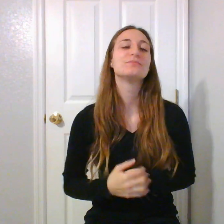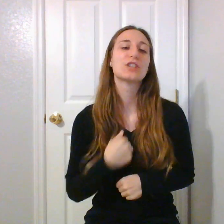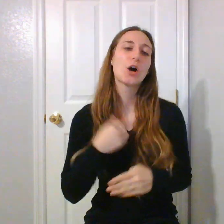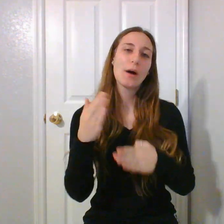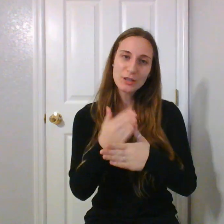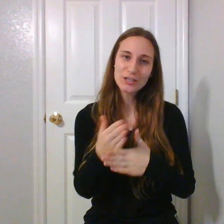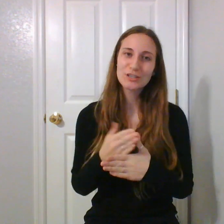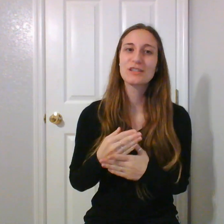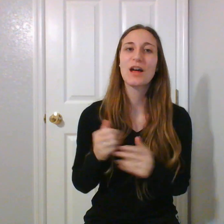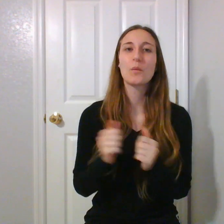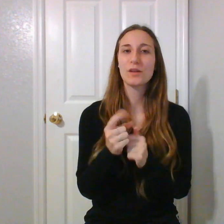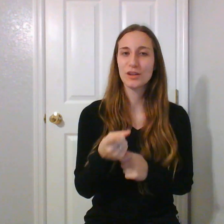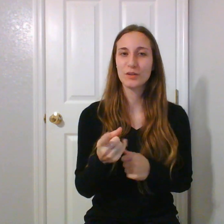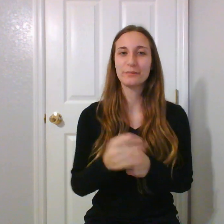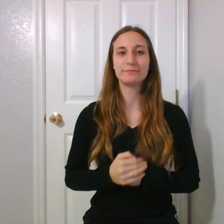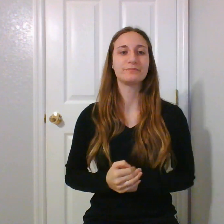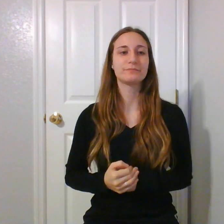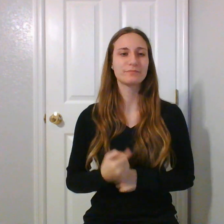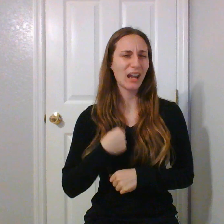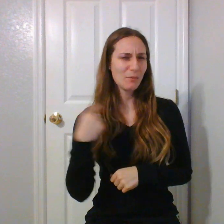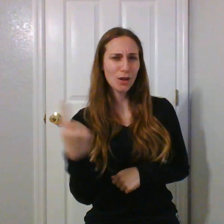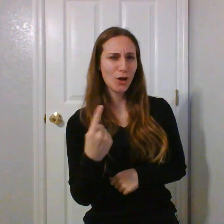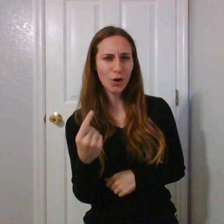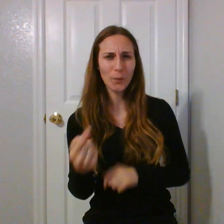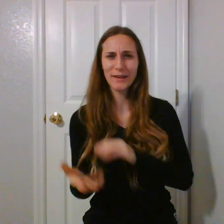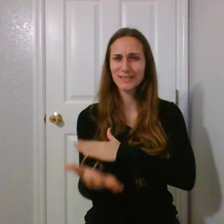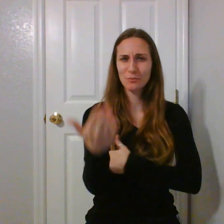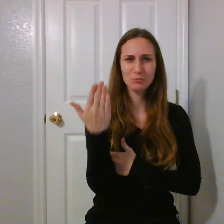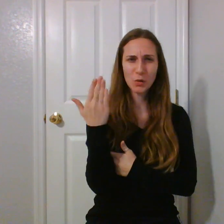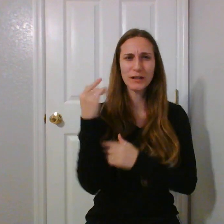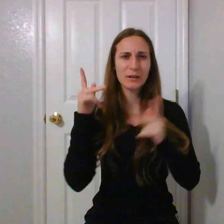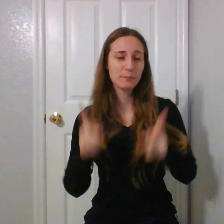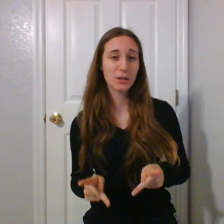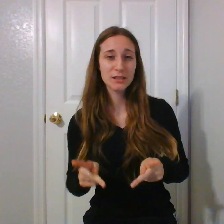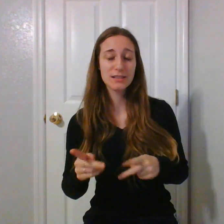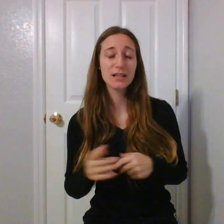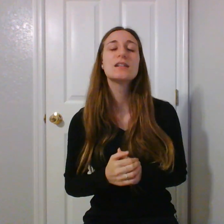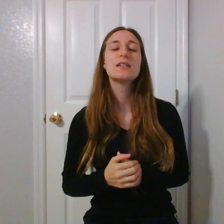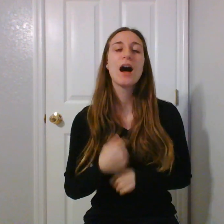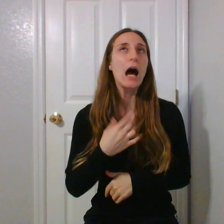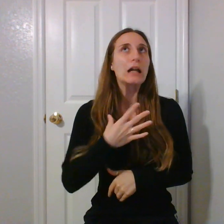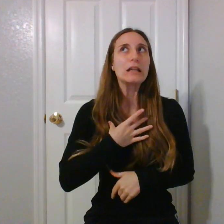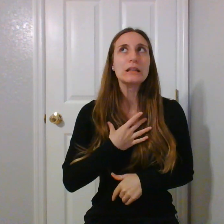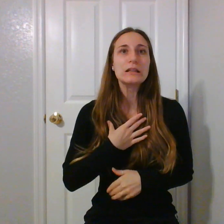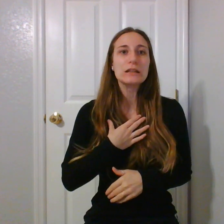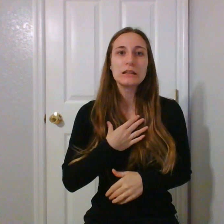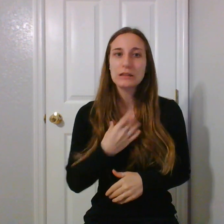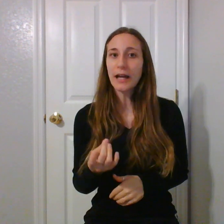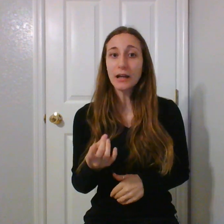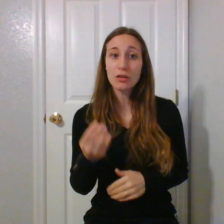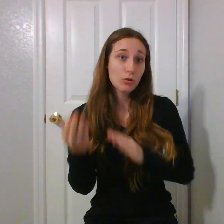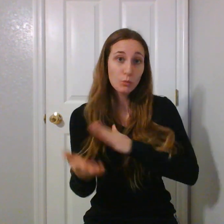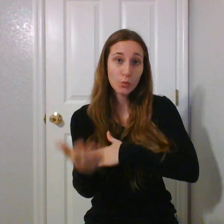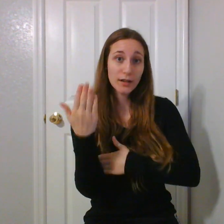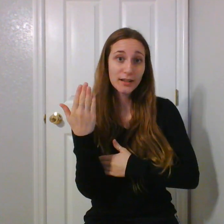mindful day I've always been a morning person I love the mornings but the reason I like the mornings is because you wake up and it's super bright and sunny